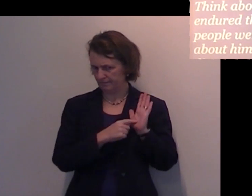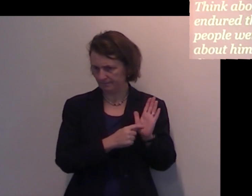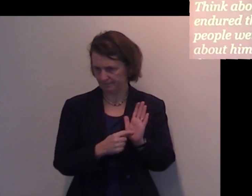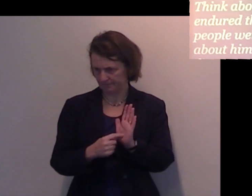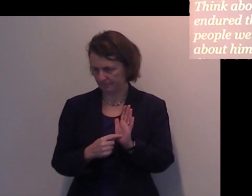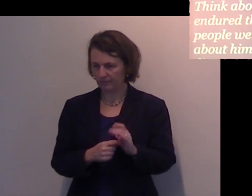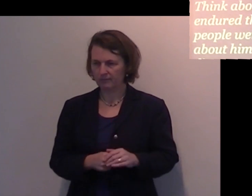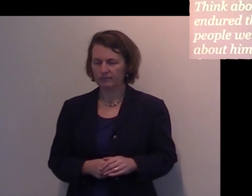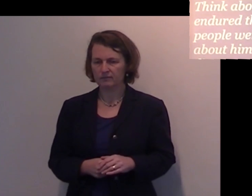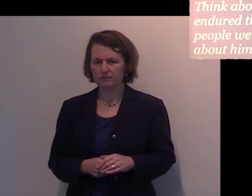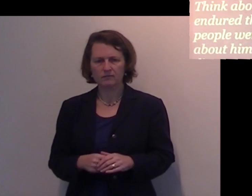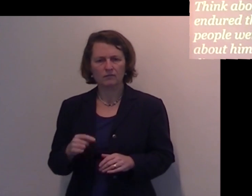Think about Jesus.